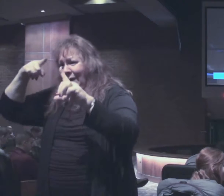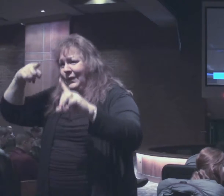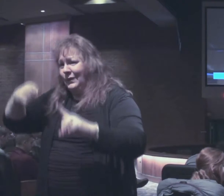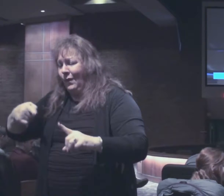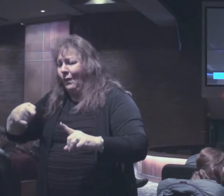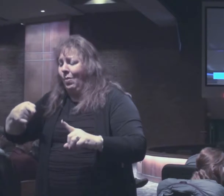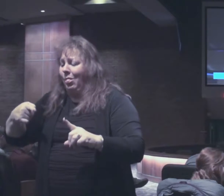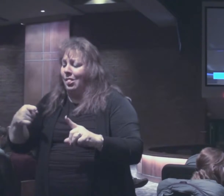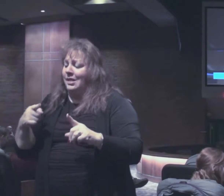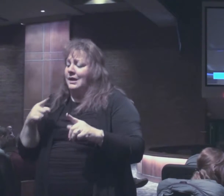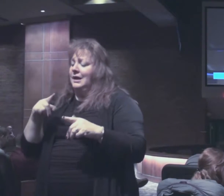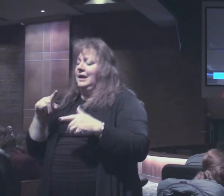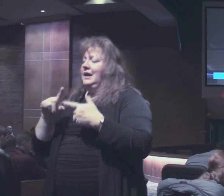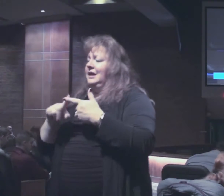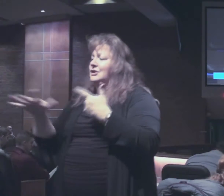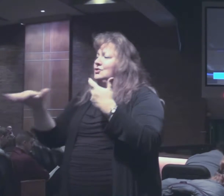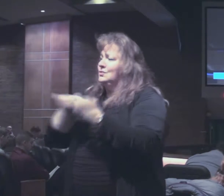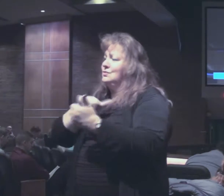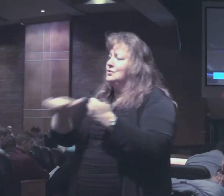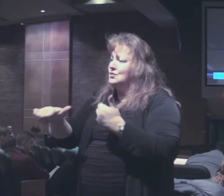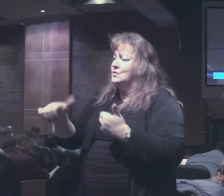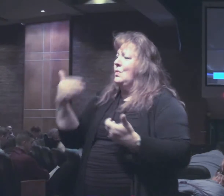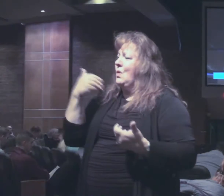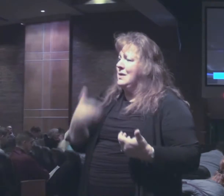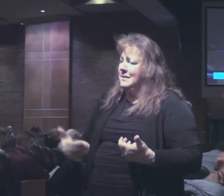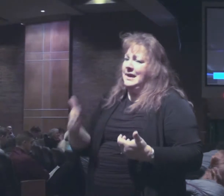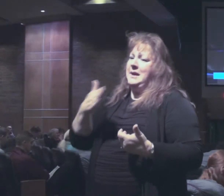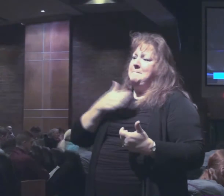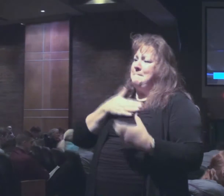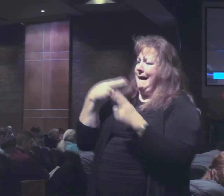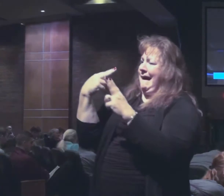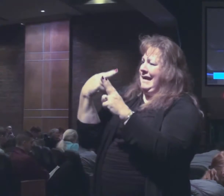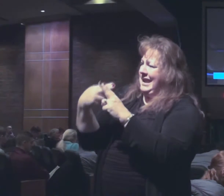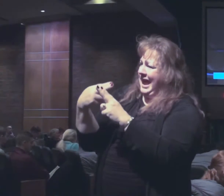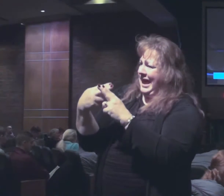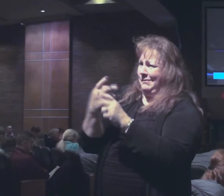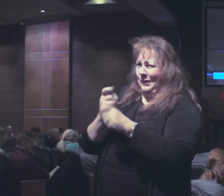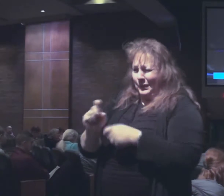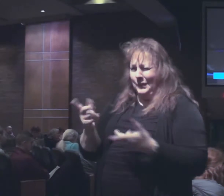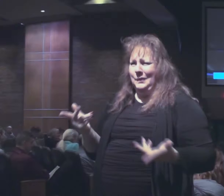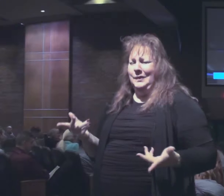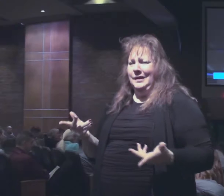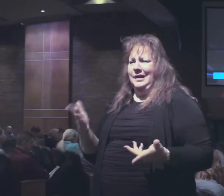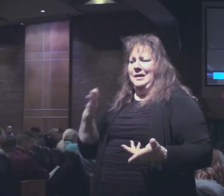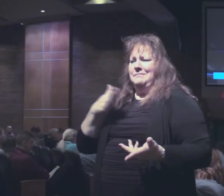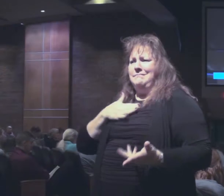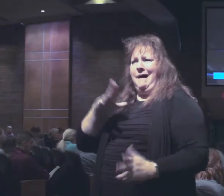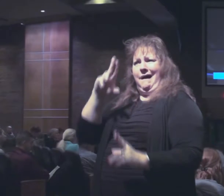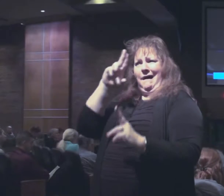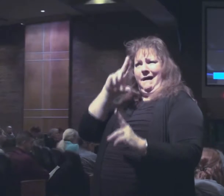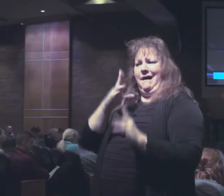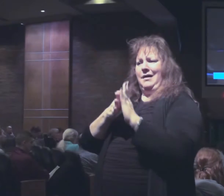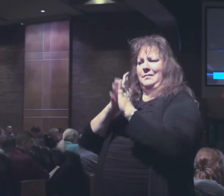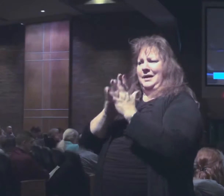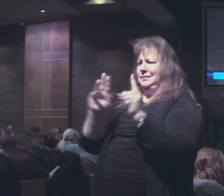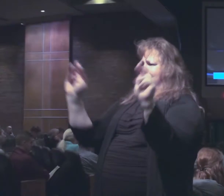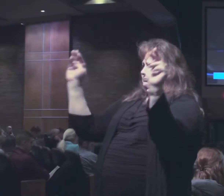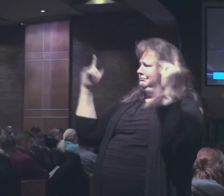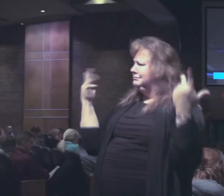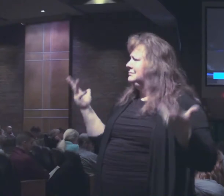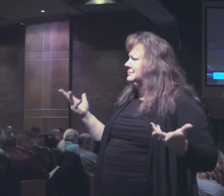here is to destroy me and my reputation, turn my honor into dishonor.